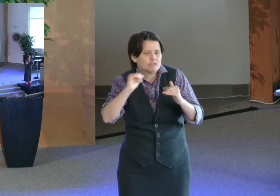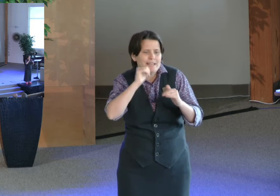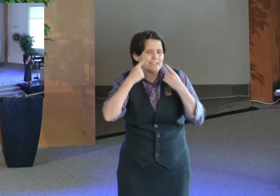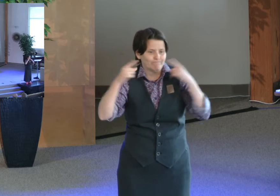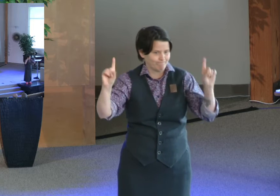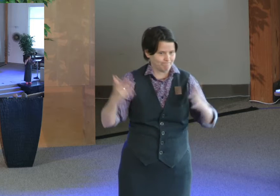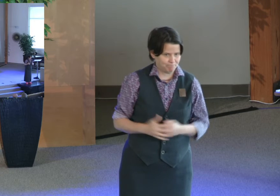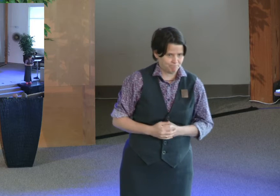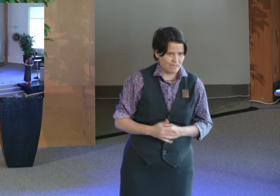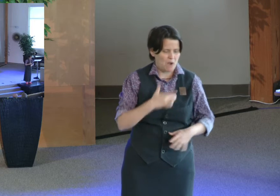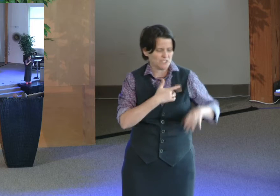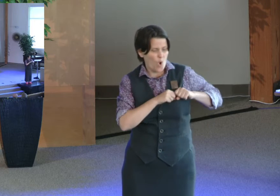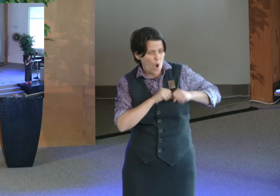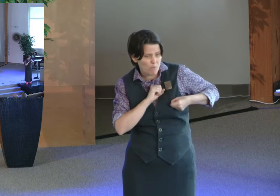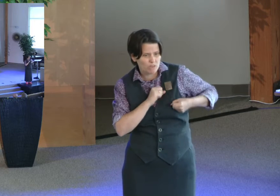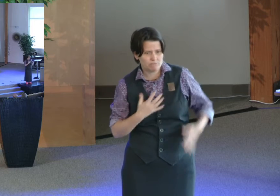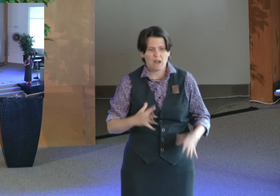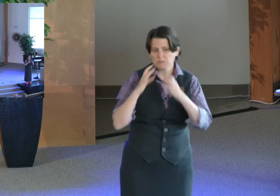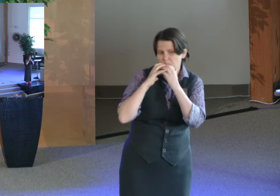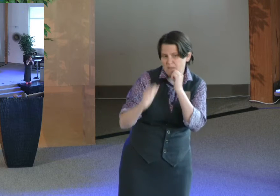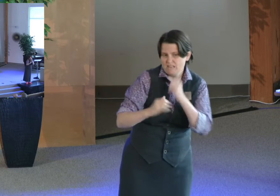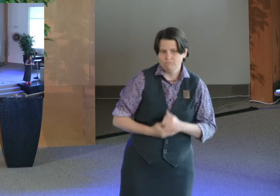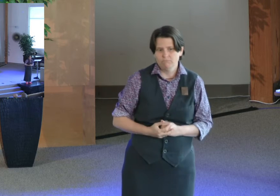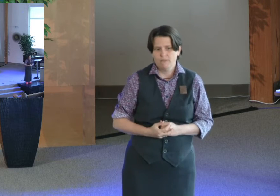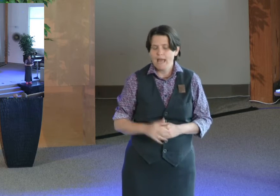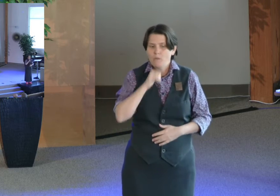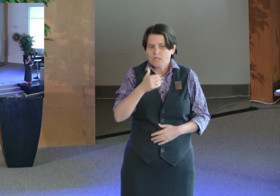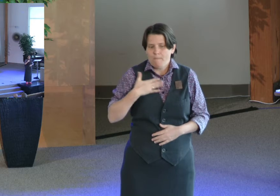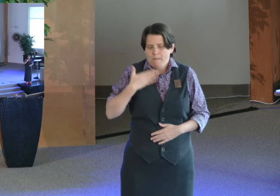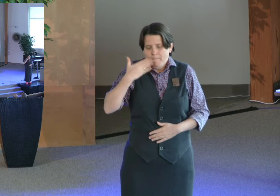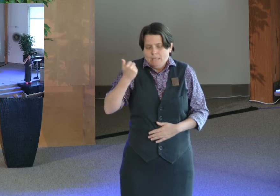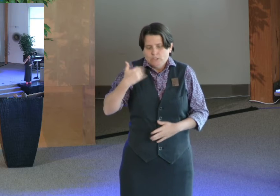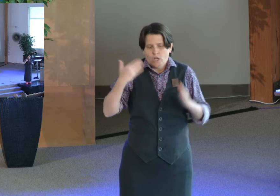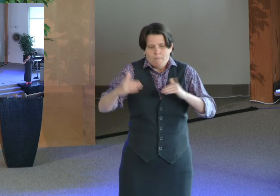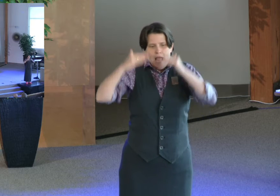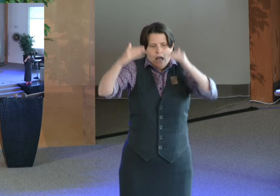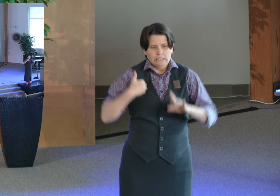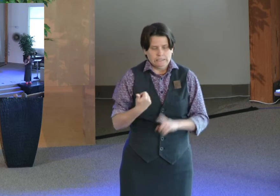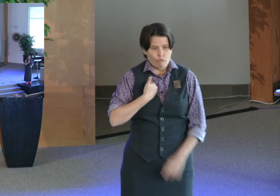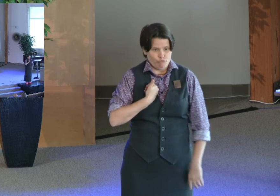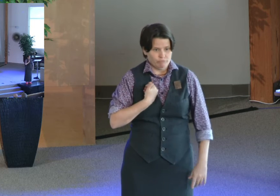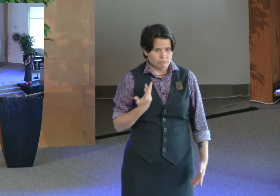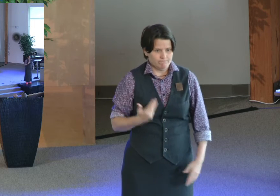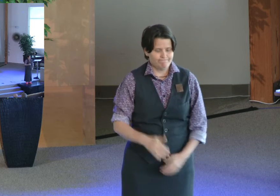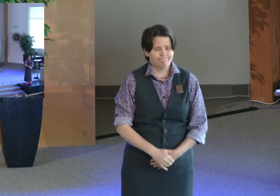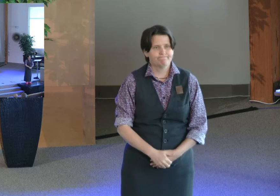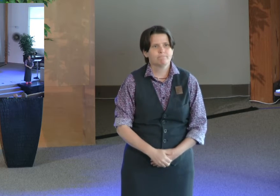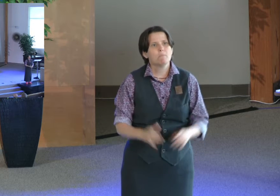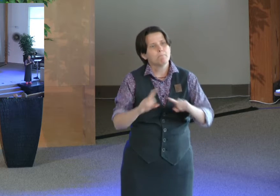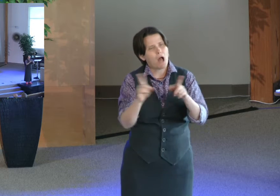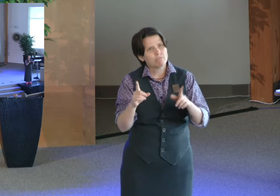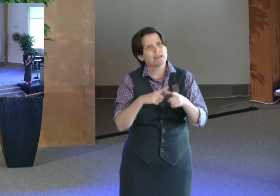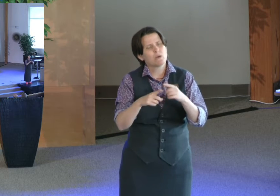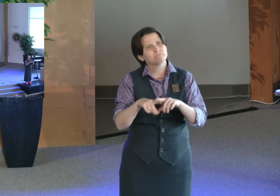my best and highest self. But I went into meditation, and Spirit told me, James, go